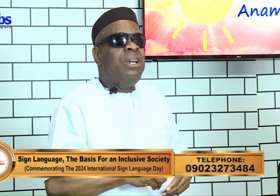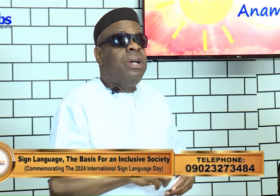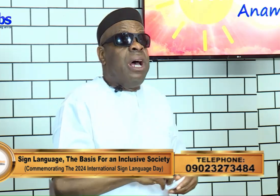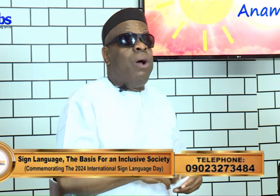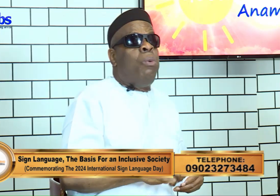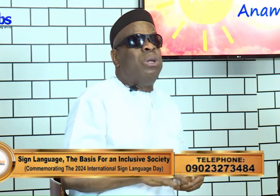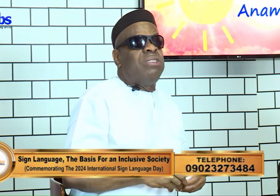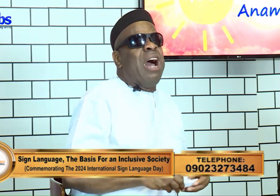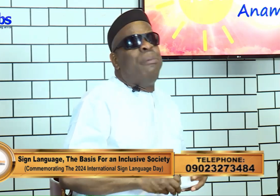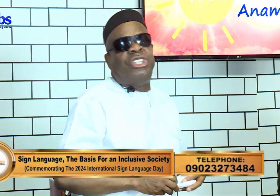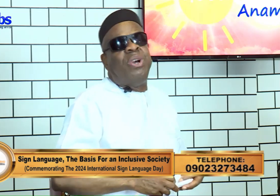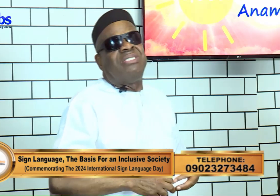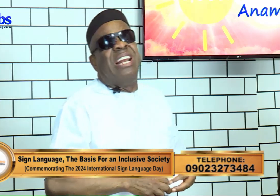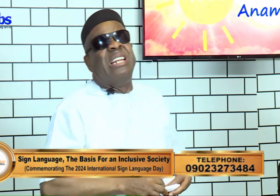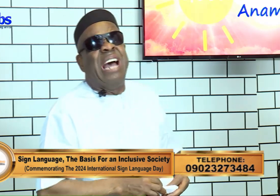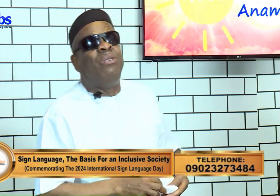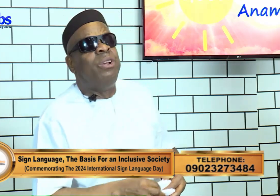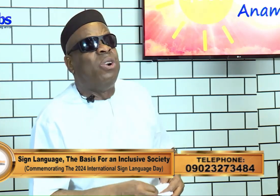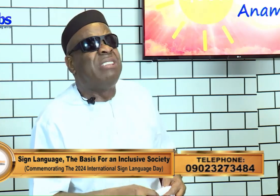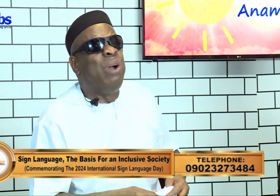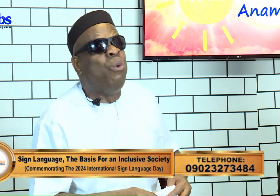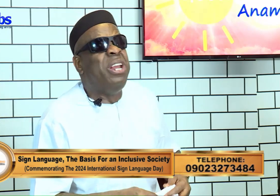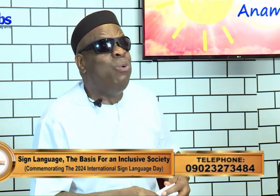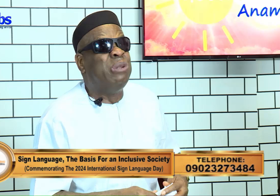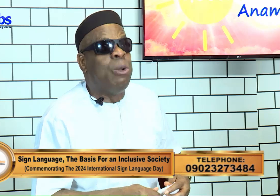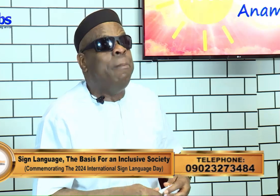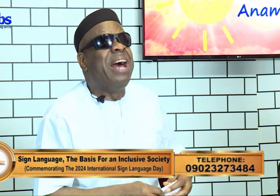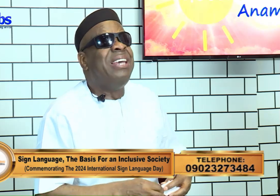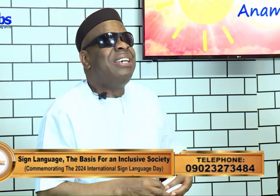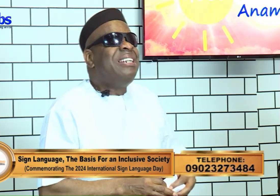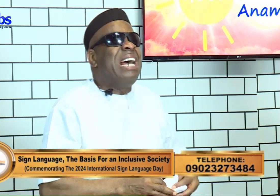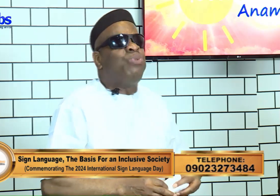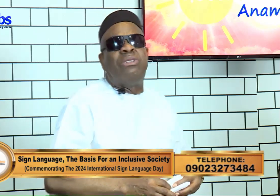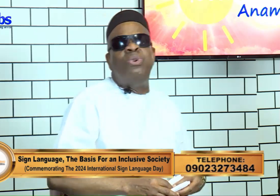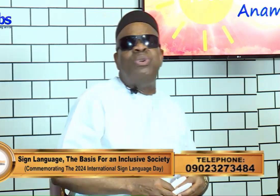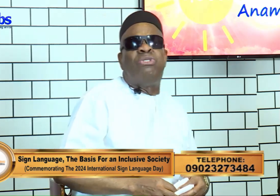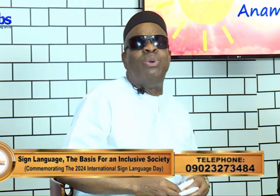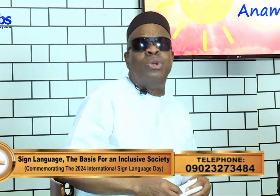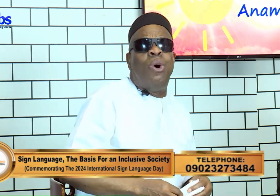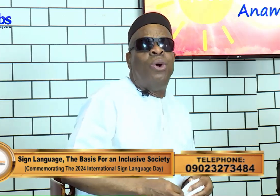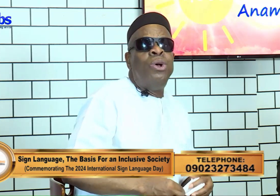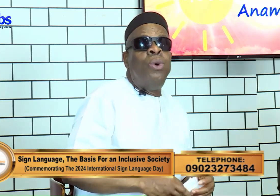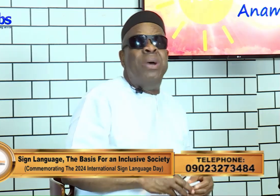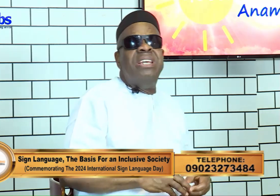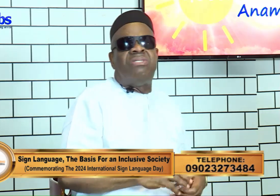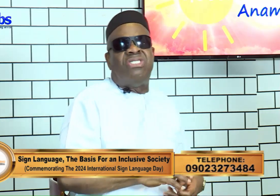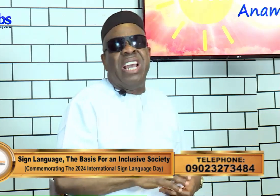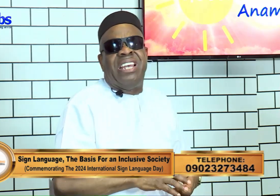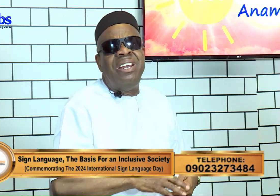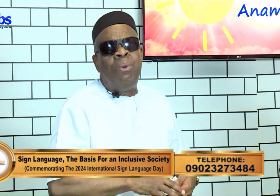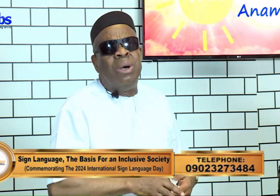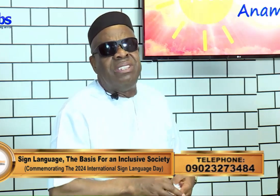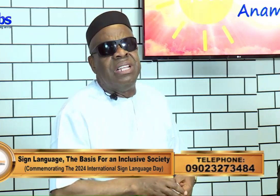understand how much you are selling and understand what he wants to buy. That's what you used to know when you